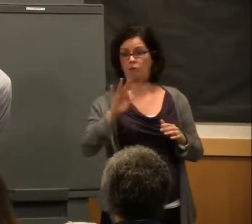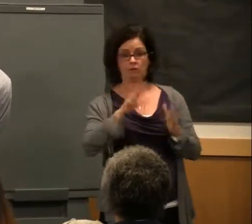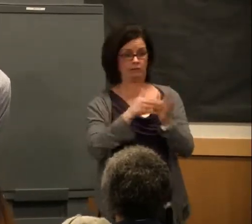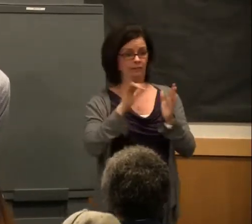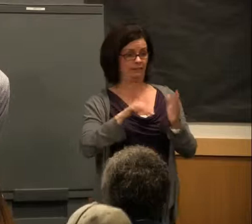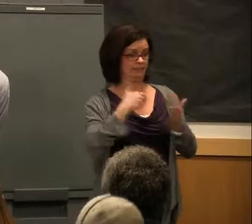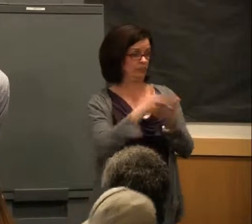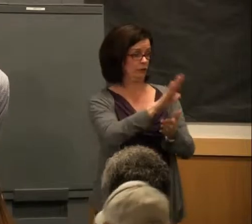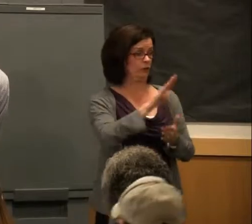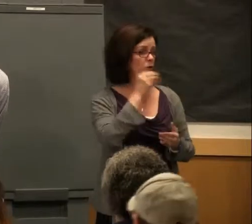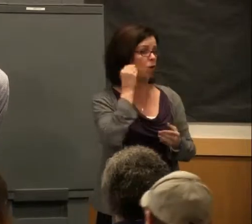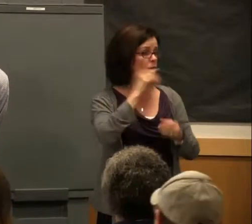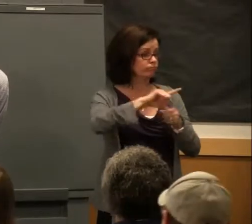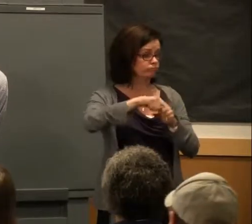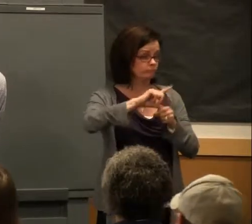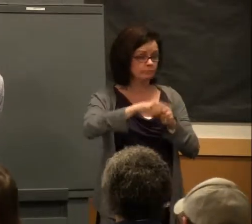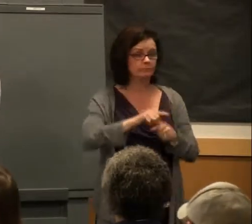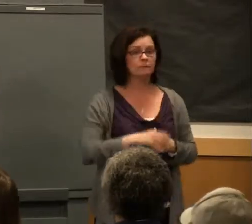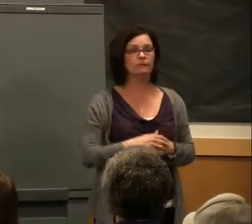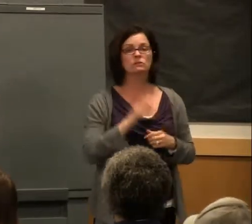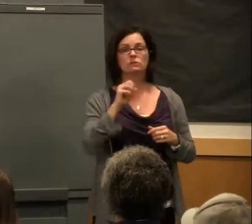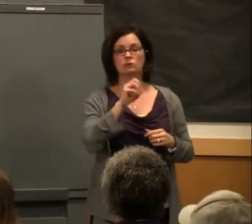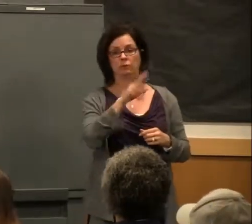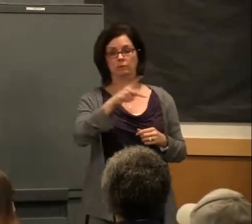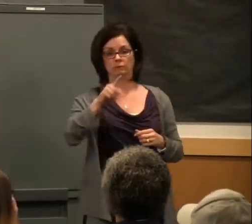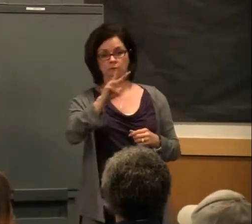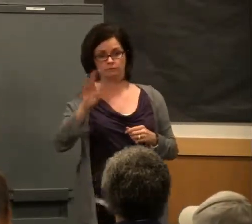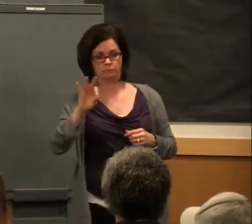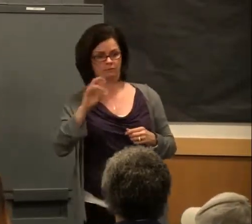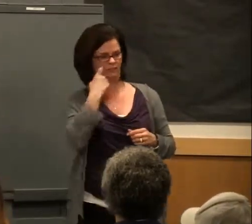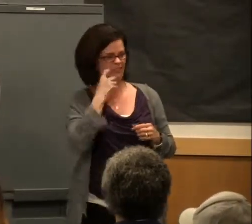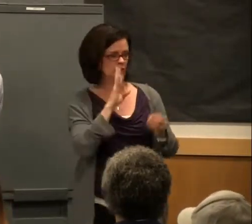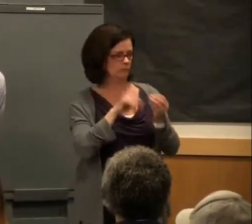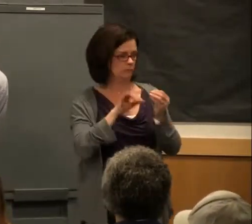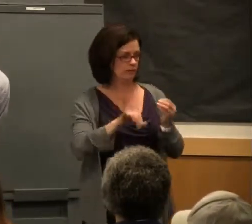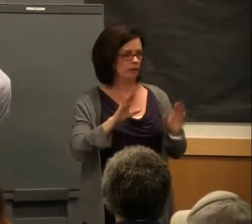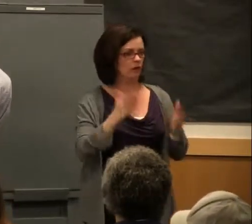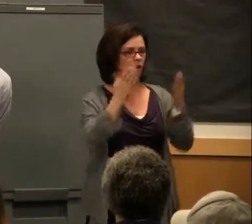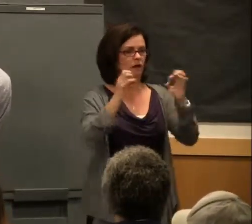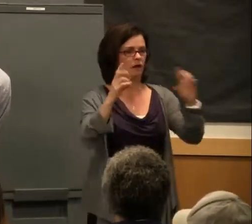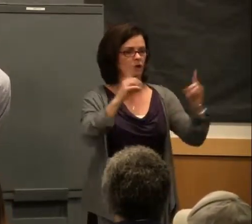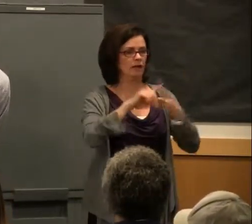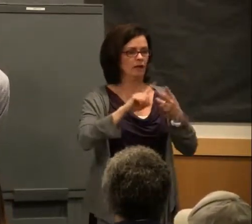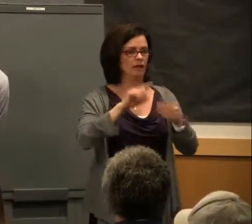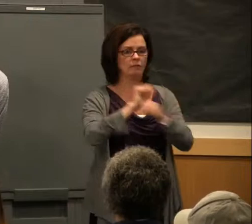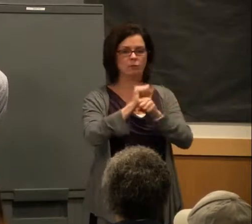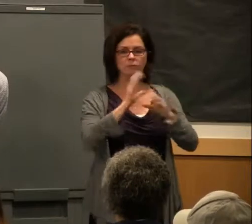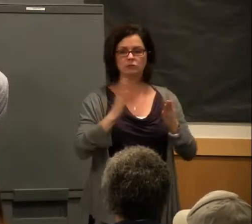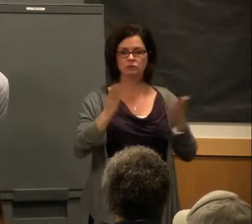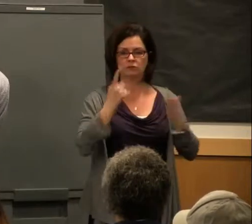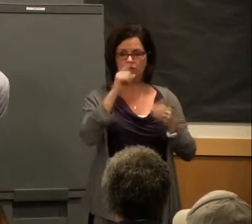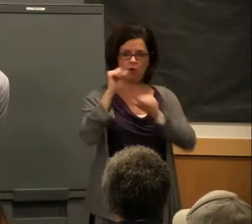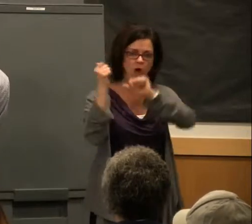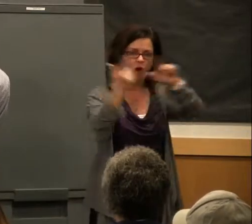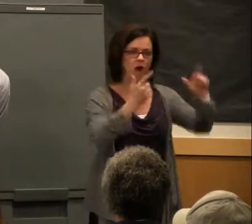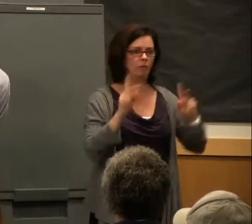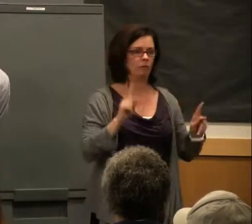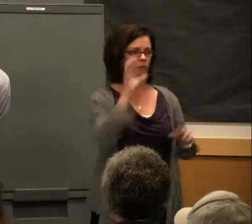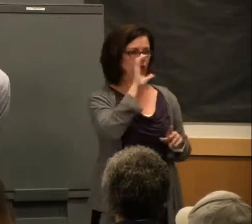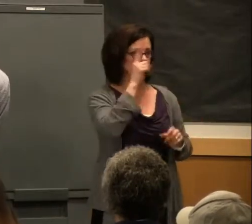nearest to you. So the Pikes Peak Workforce Center, as I said, offers education and employment services to all job